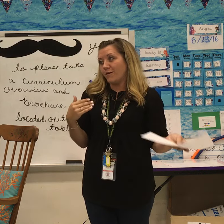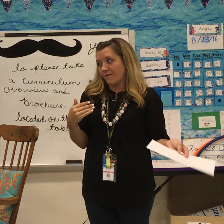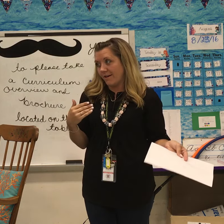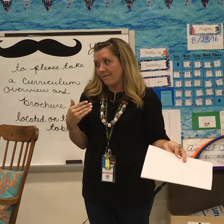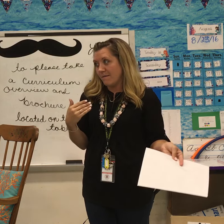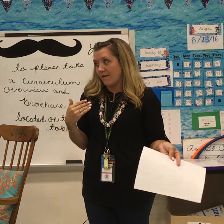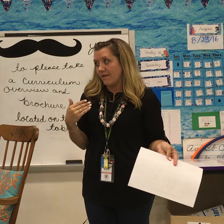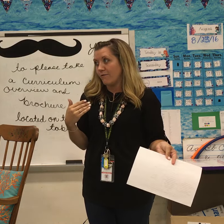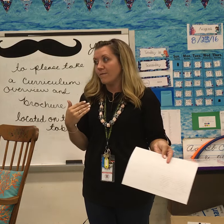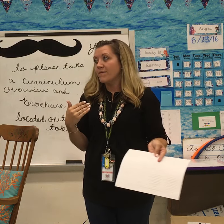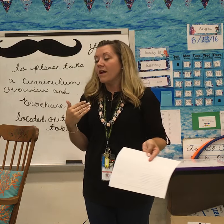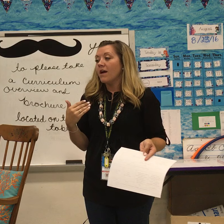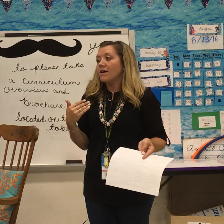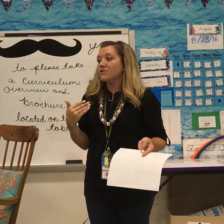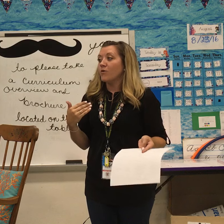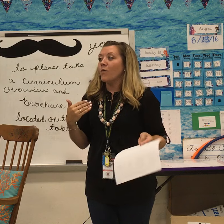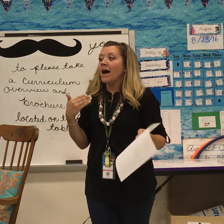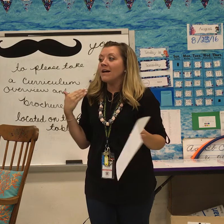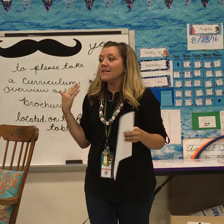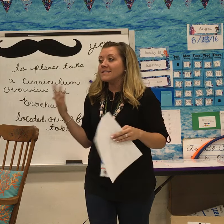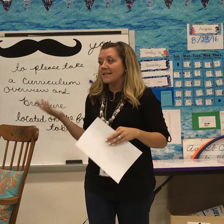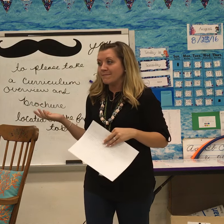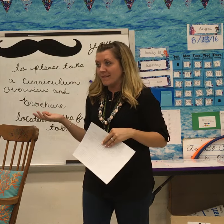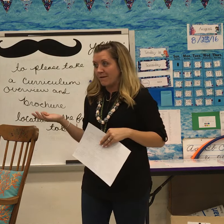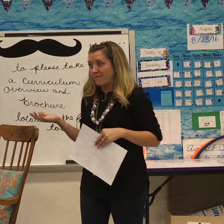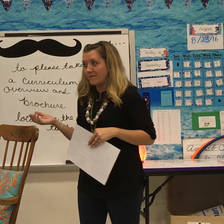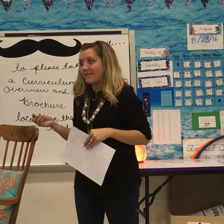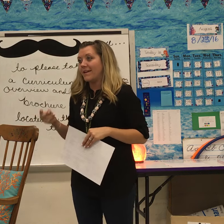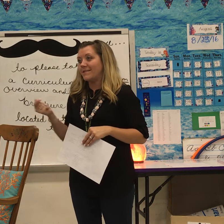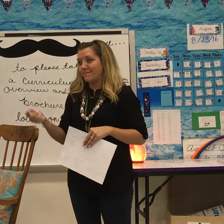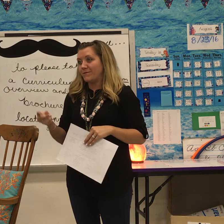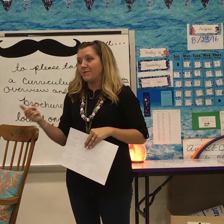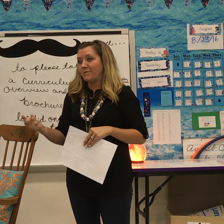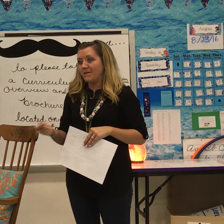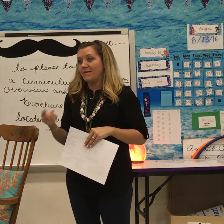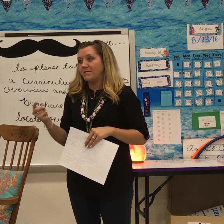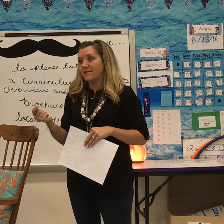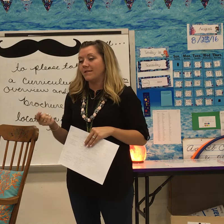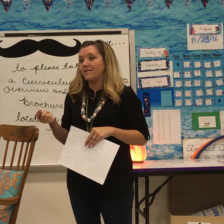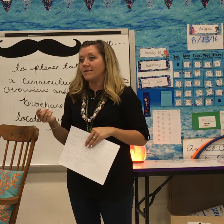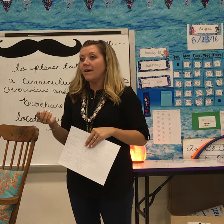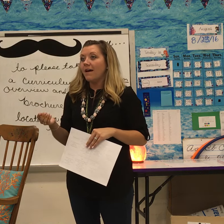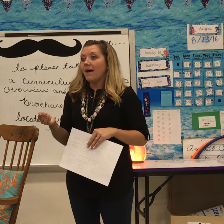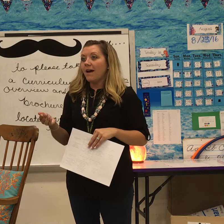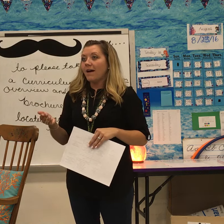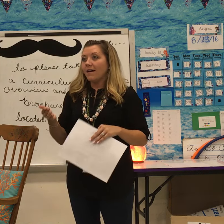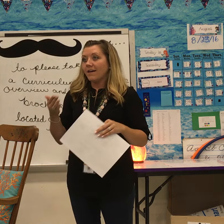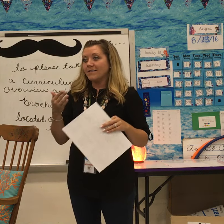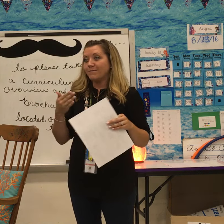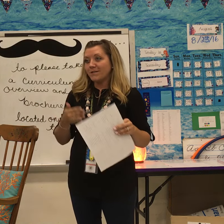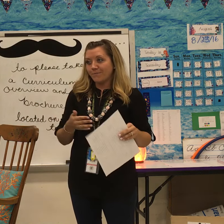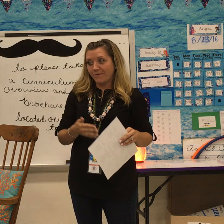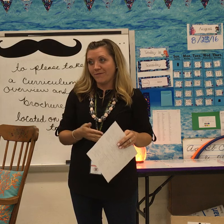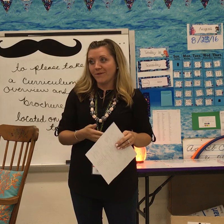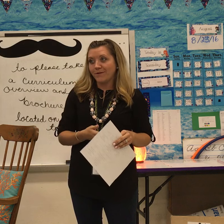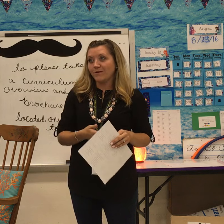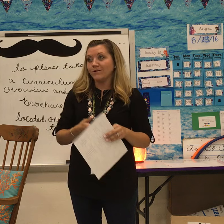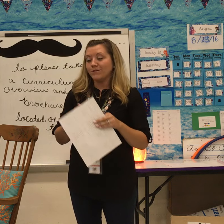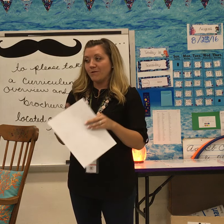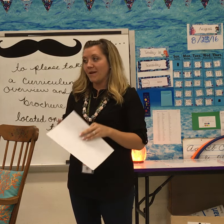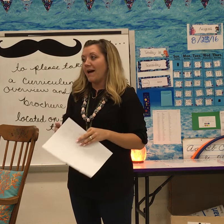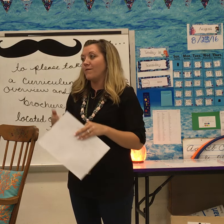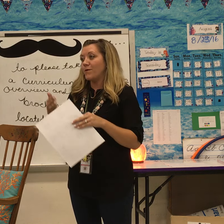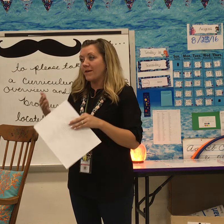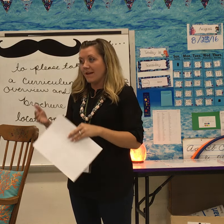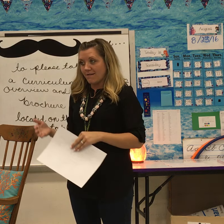at a fourth grade math level. So while it seems helpful to get them through with no tears, it's much preferred